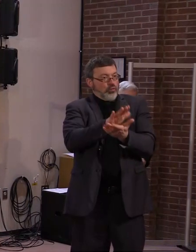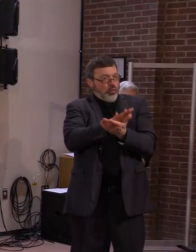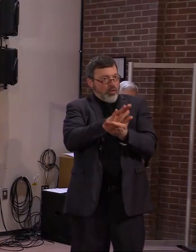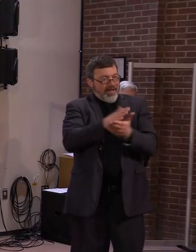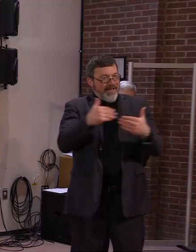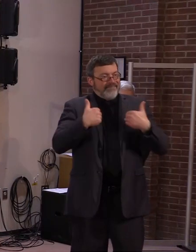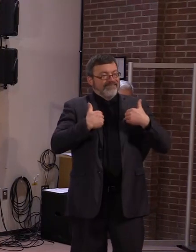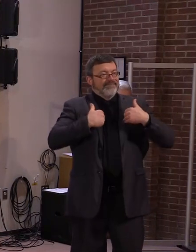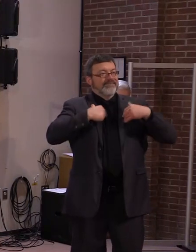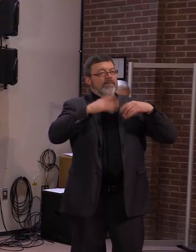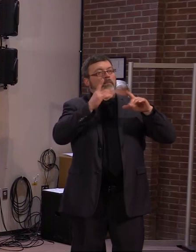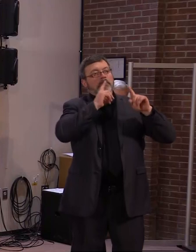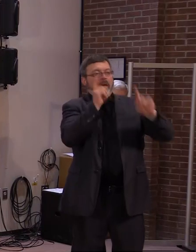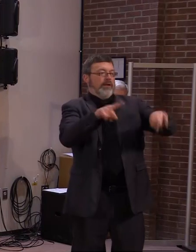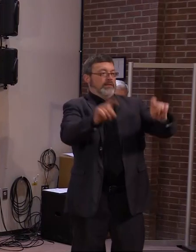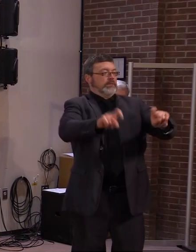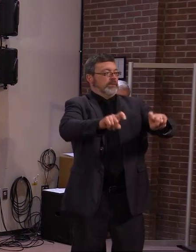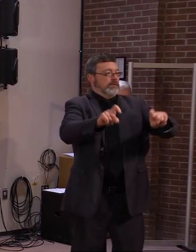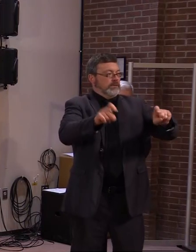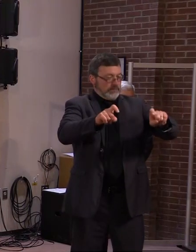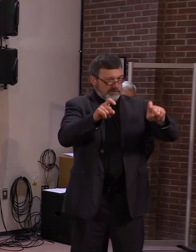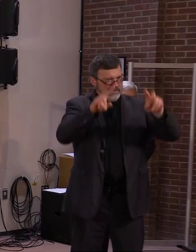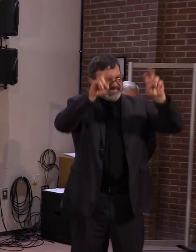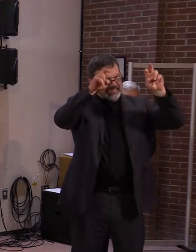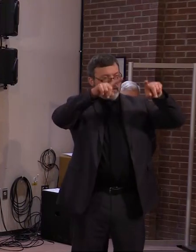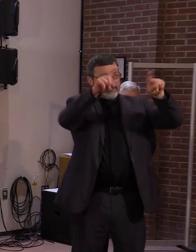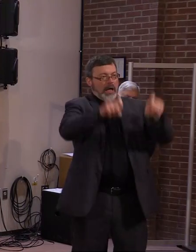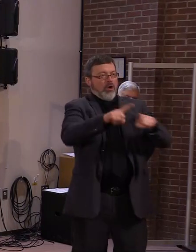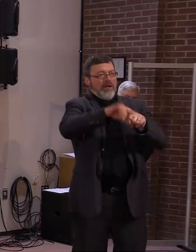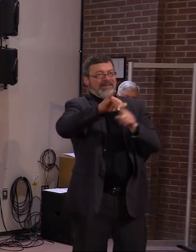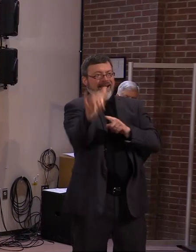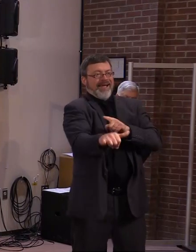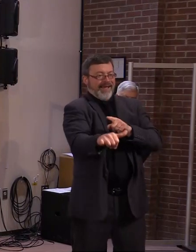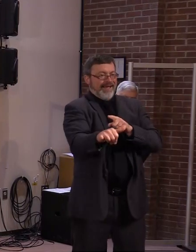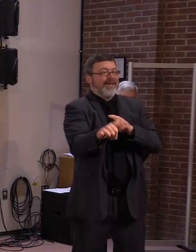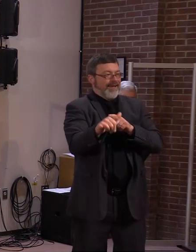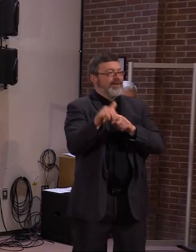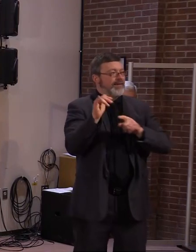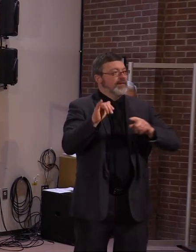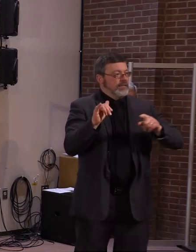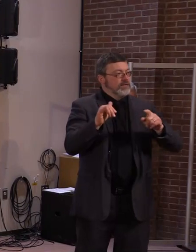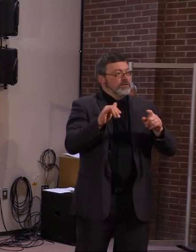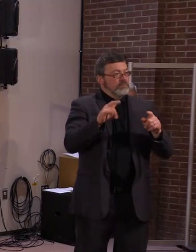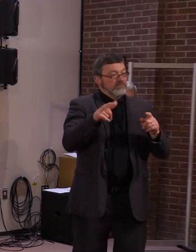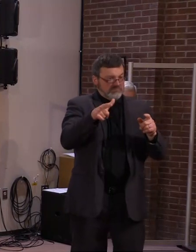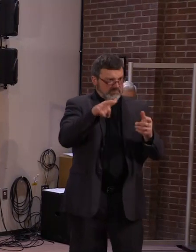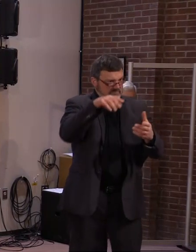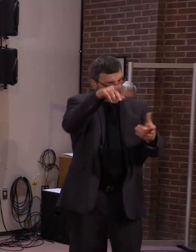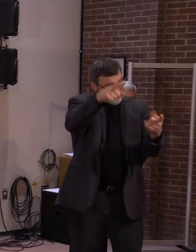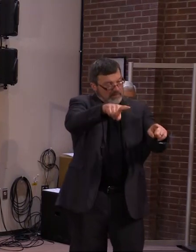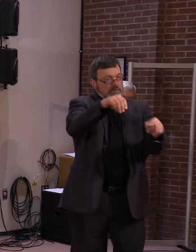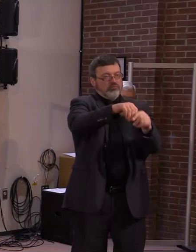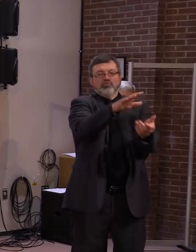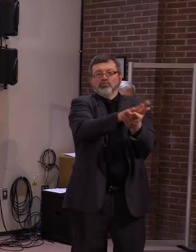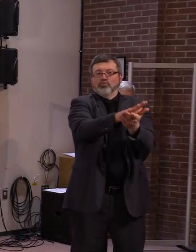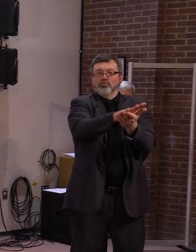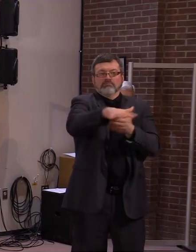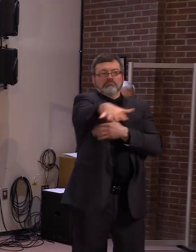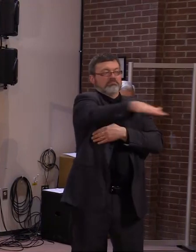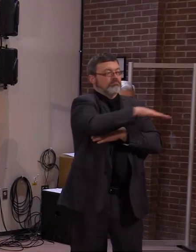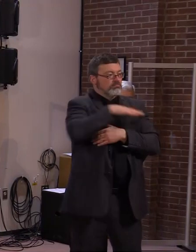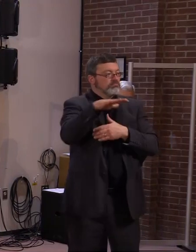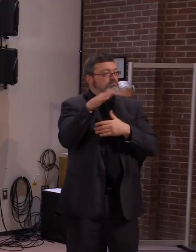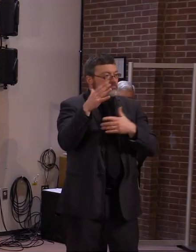including Test to Stay. Response testing deploys testing at the school level and provides rapid results to schools and